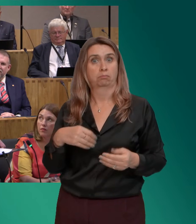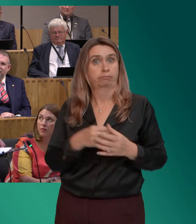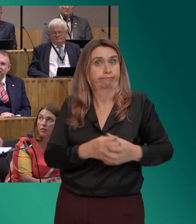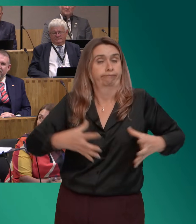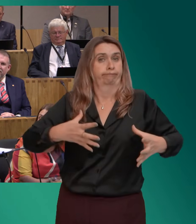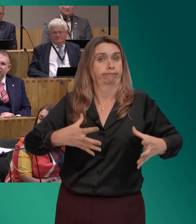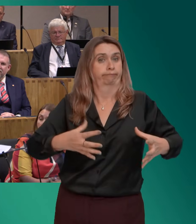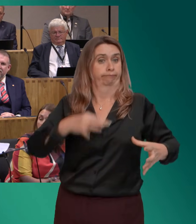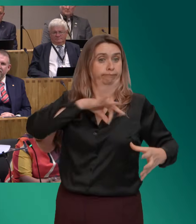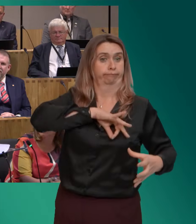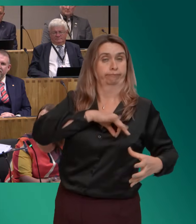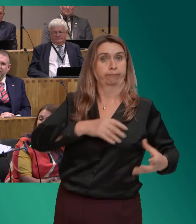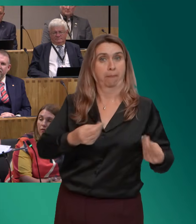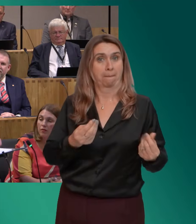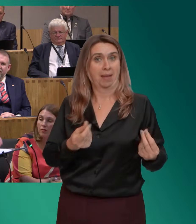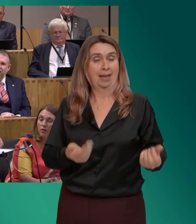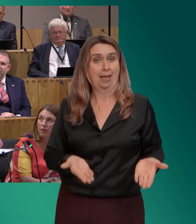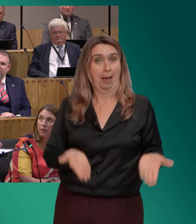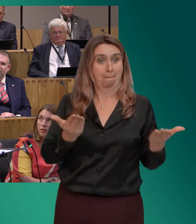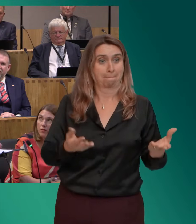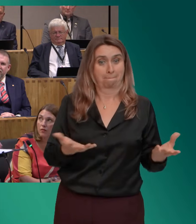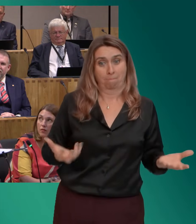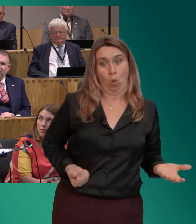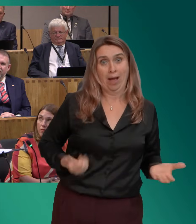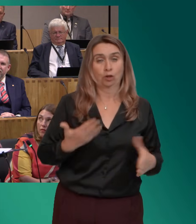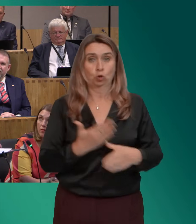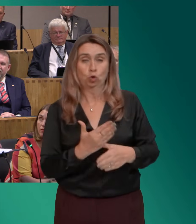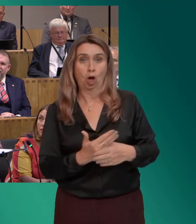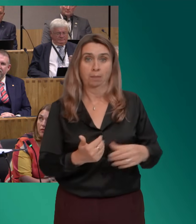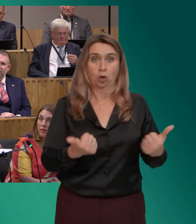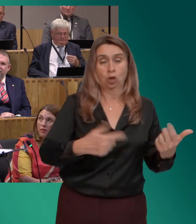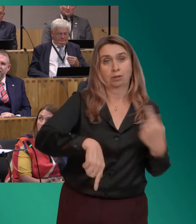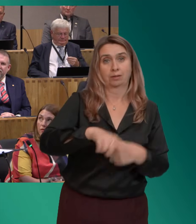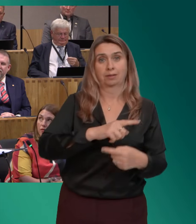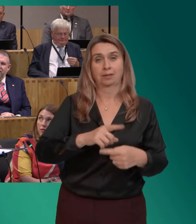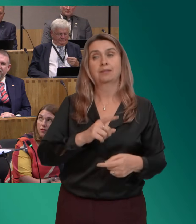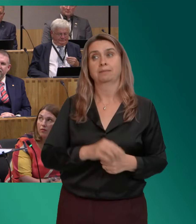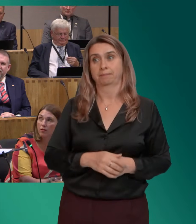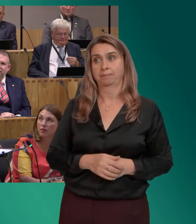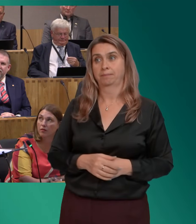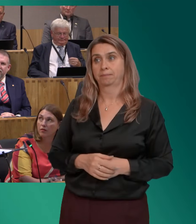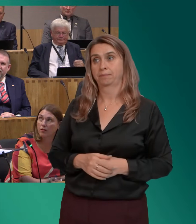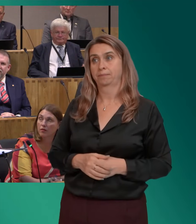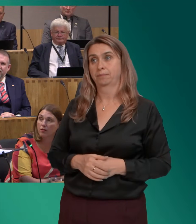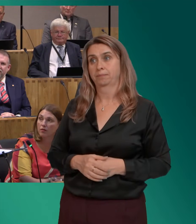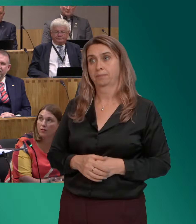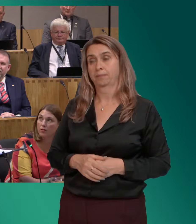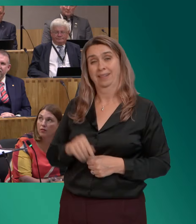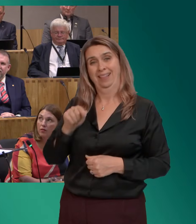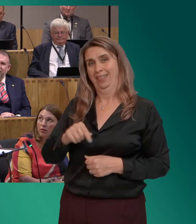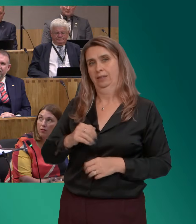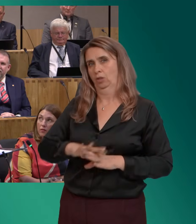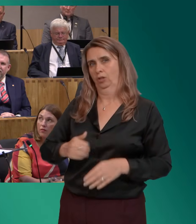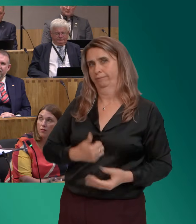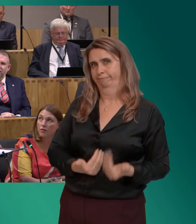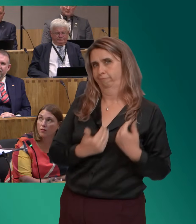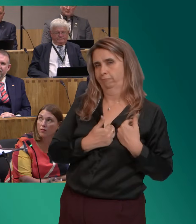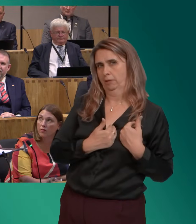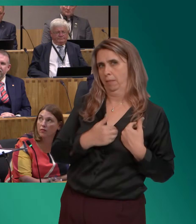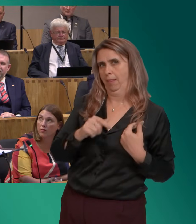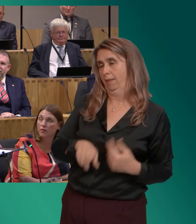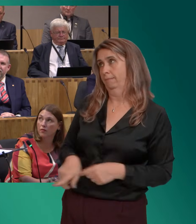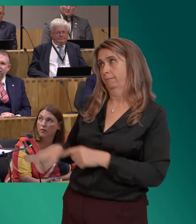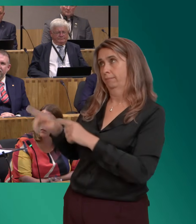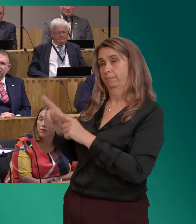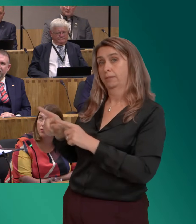particular part of Wales from that development, which is a reserved matter. But the key thing is here that my Cabinet Minister for